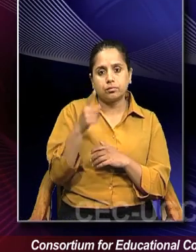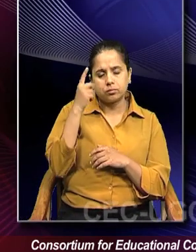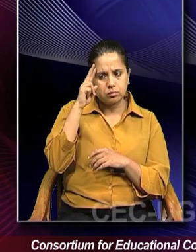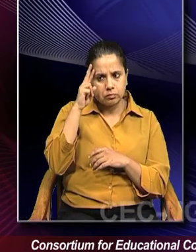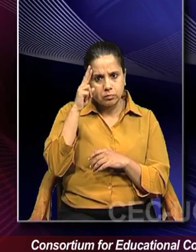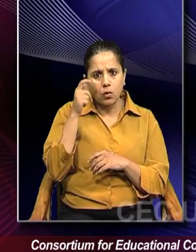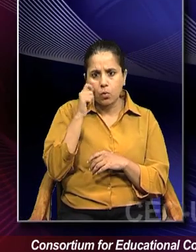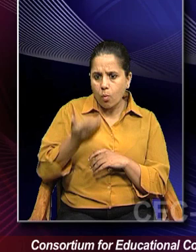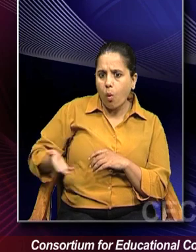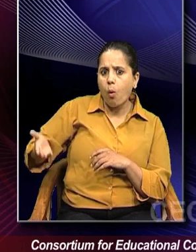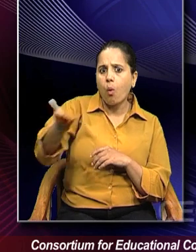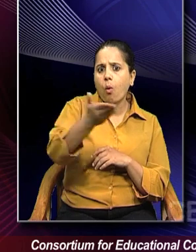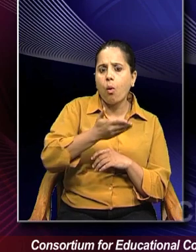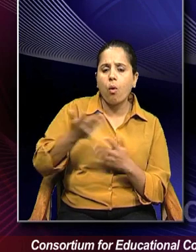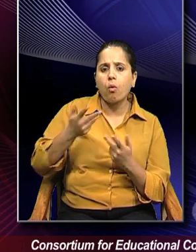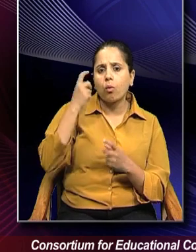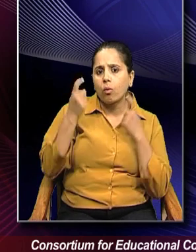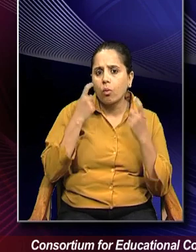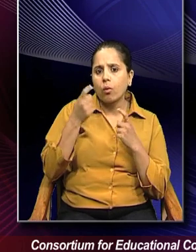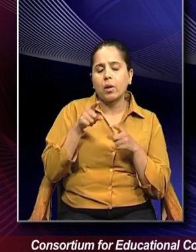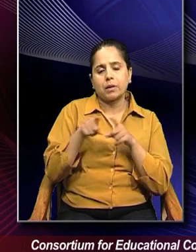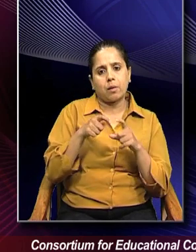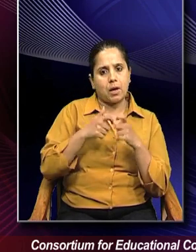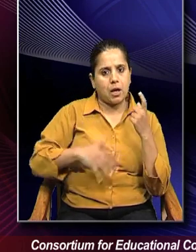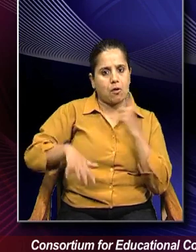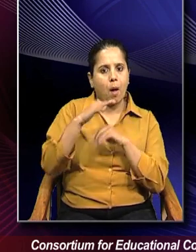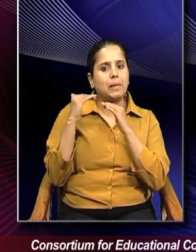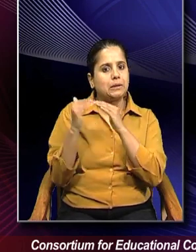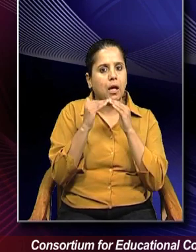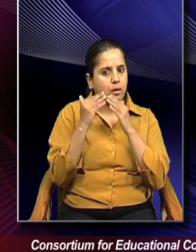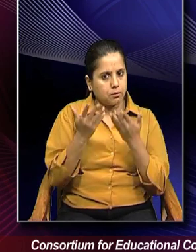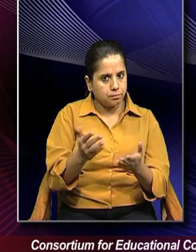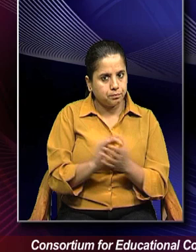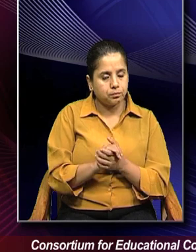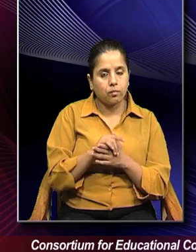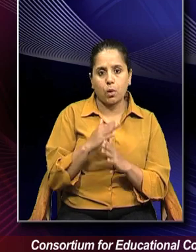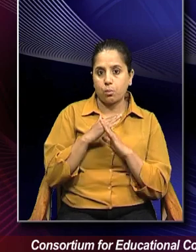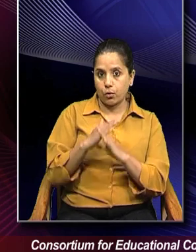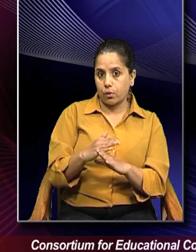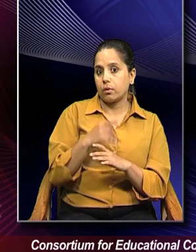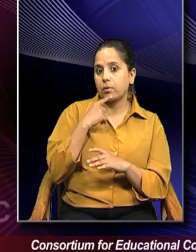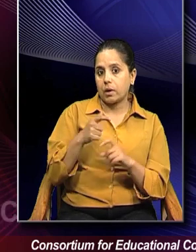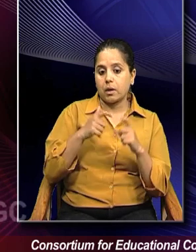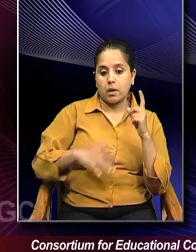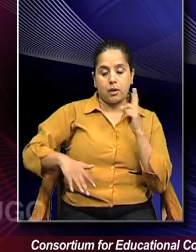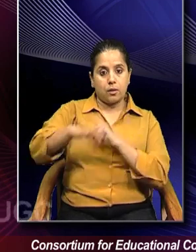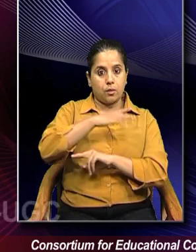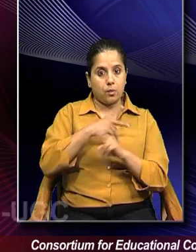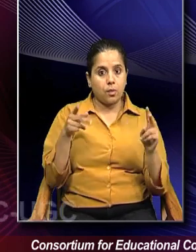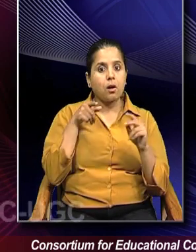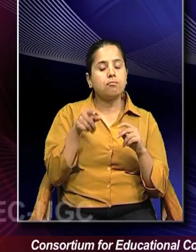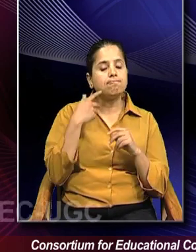entire humanity. For example, environmental standards. The protection of environment is